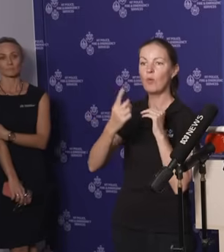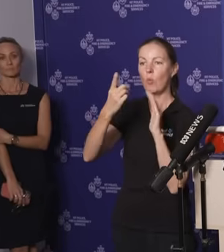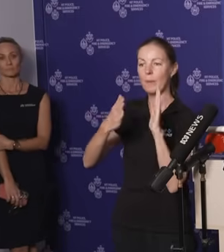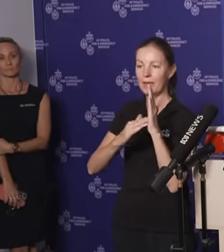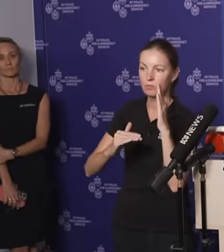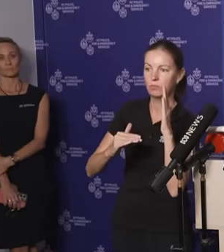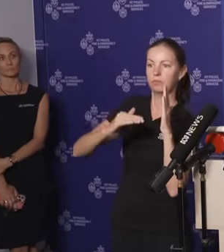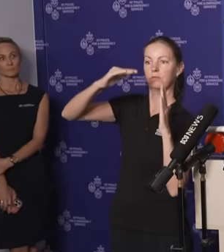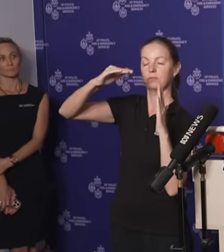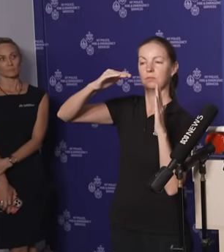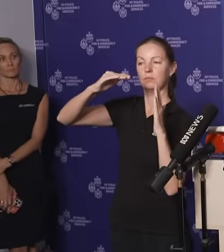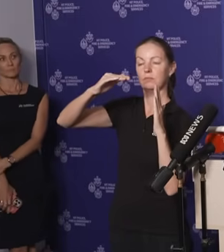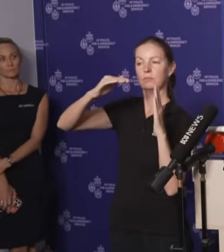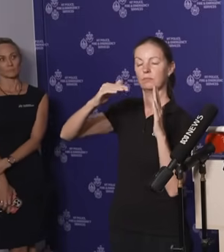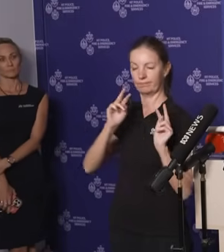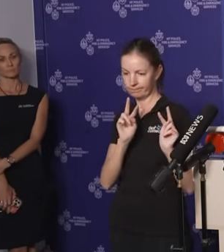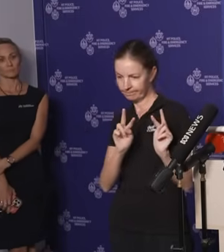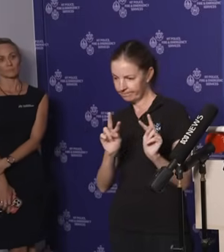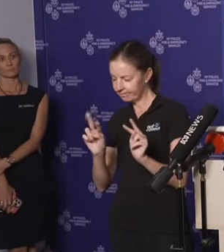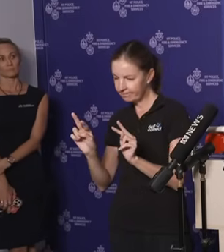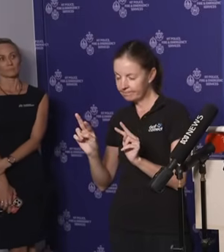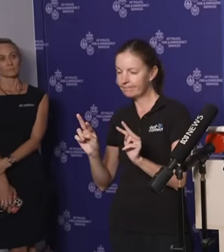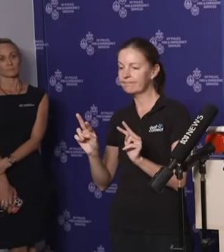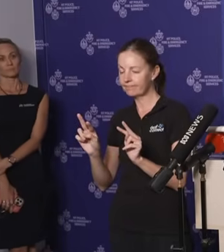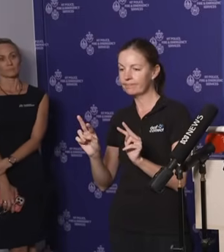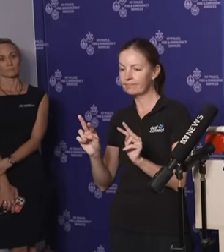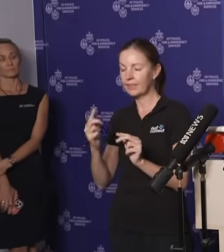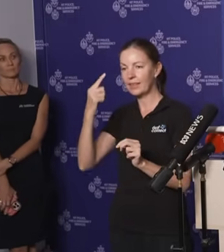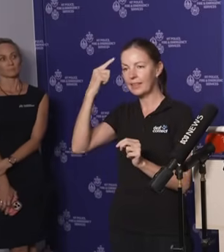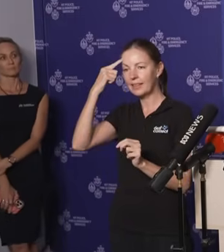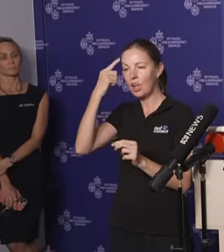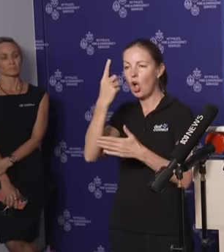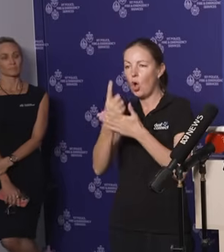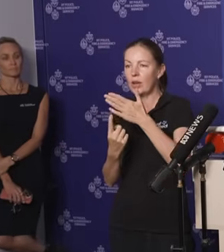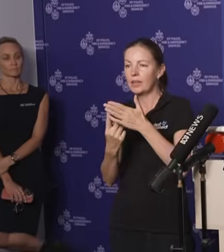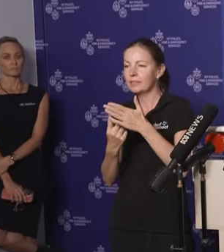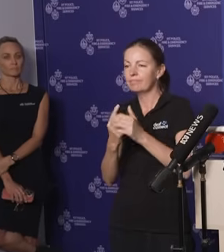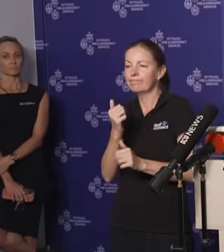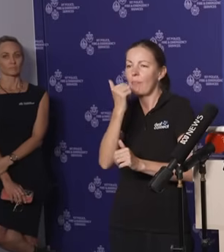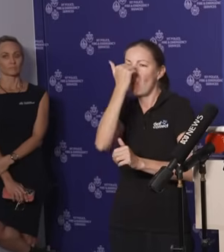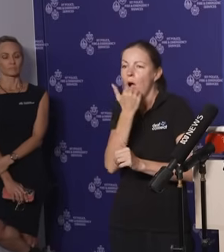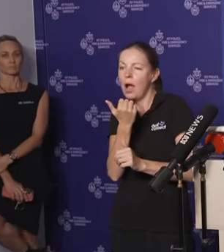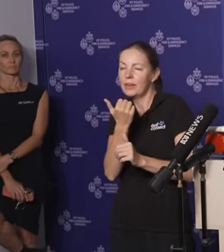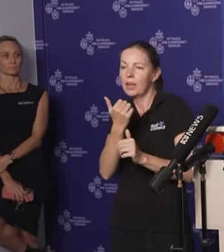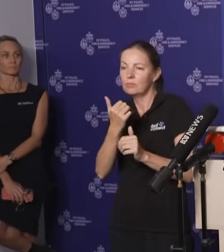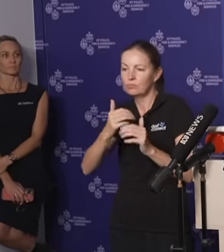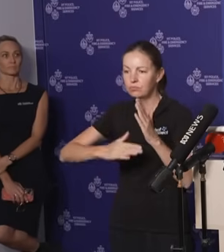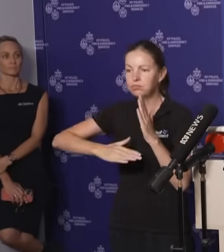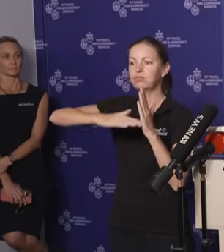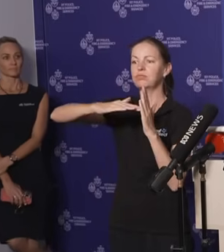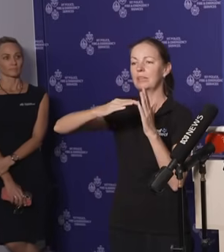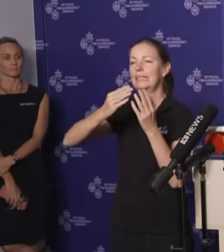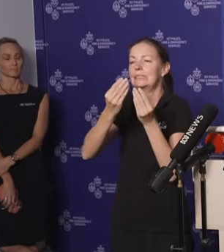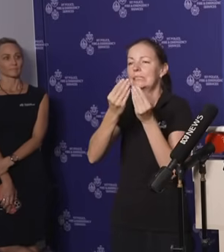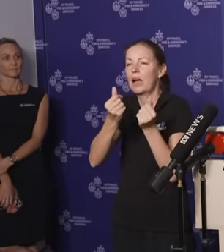Arab. and it indicates that it will only be minor inundation in very localised